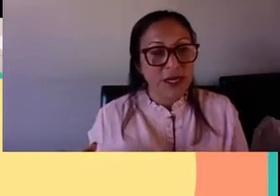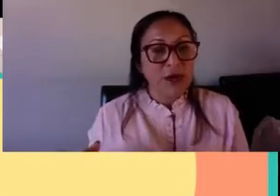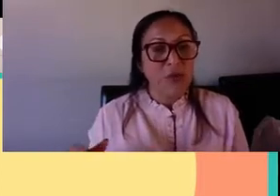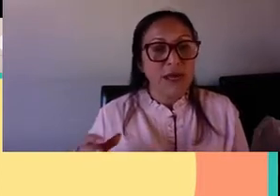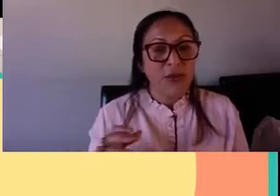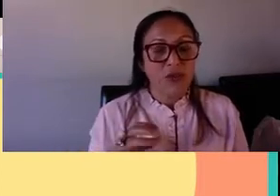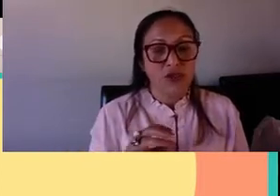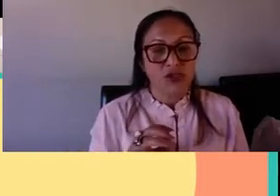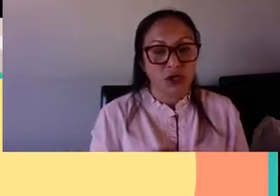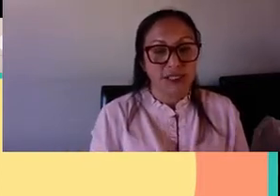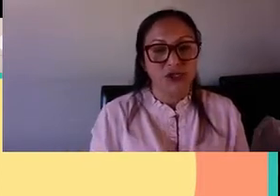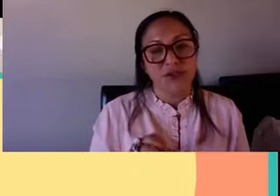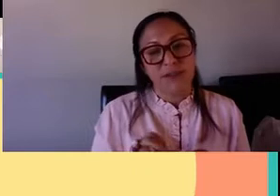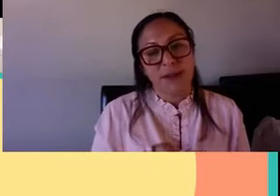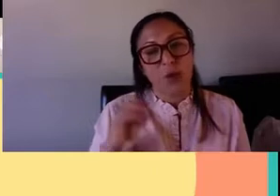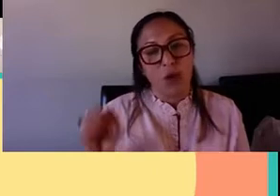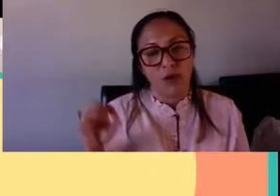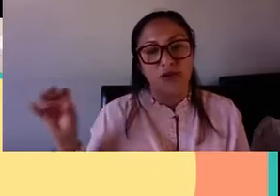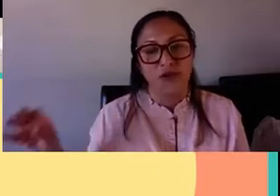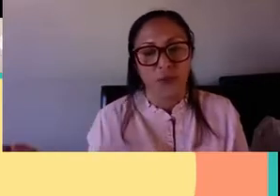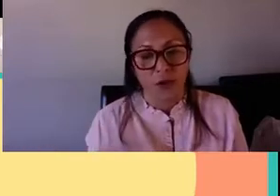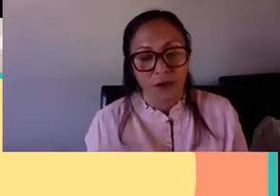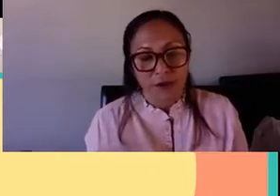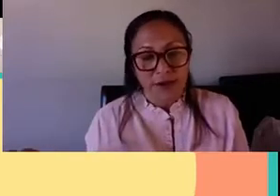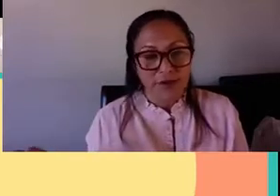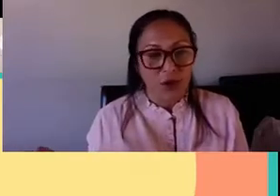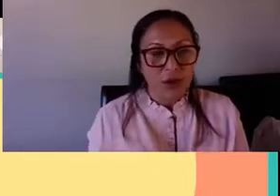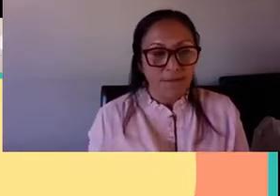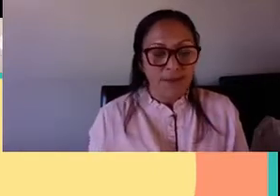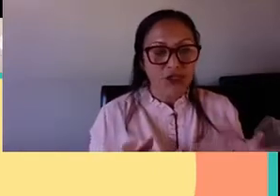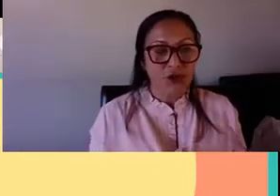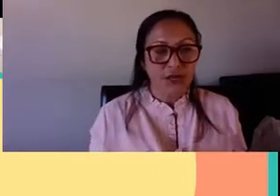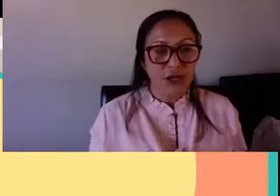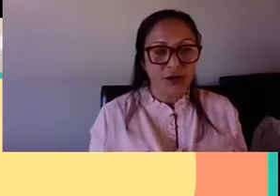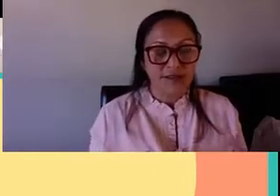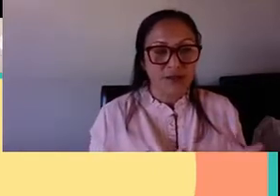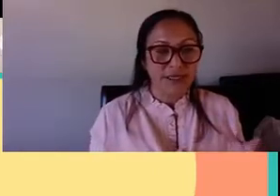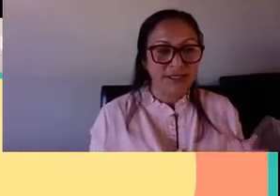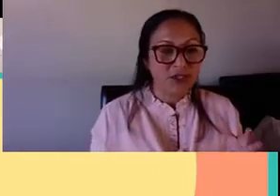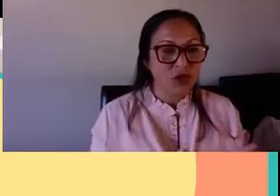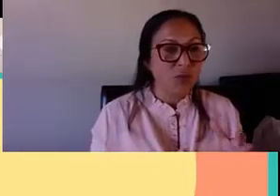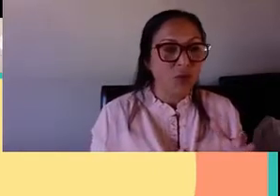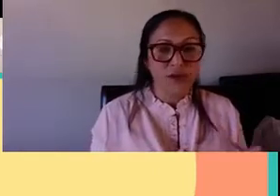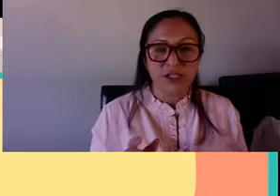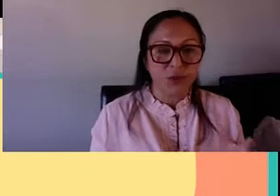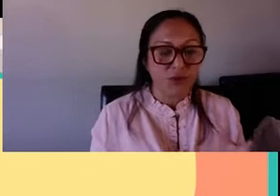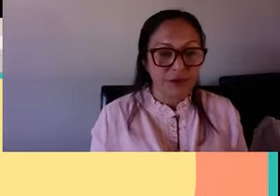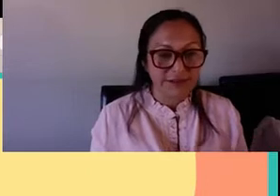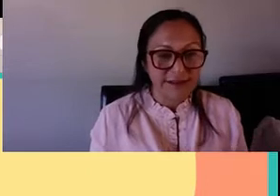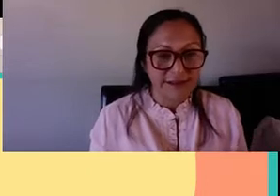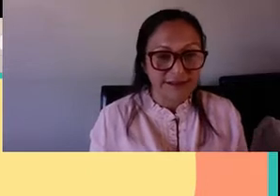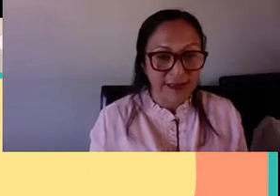age, we will start to introduce maybe 1 or 2 more. So make sure that you're exposing to no more than